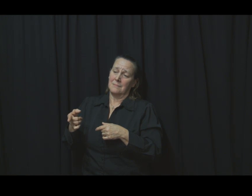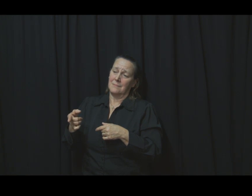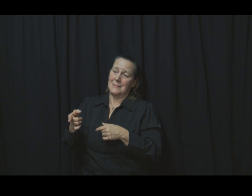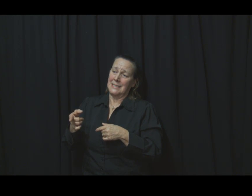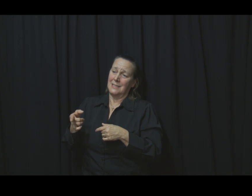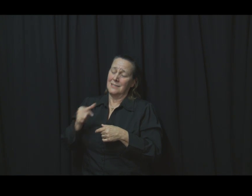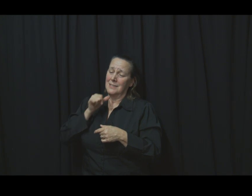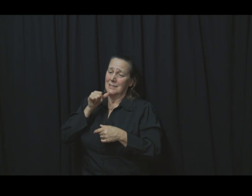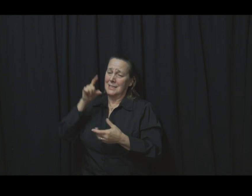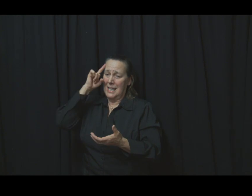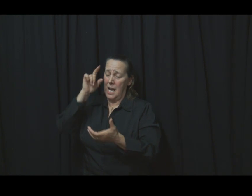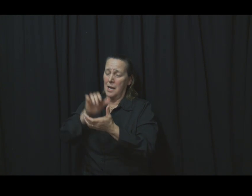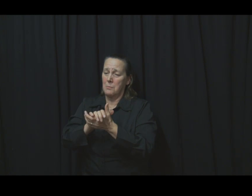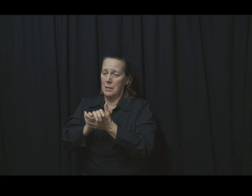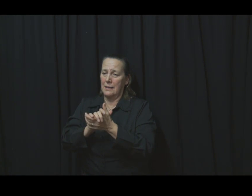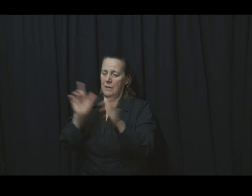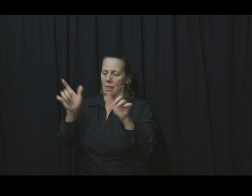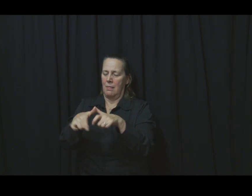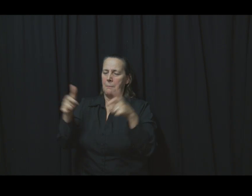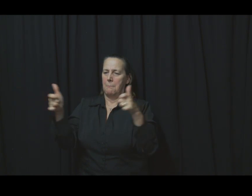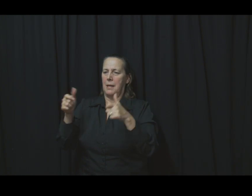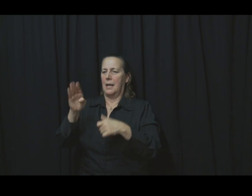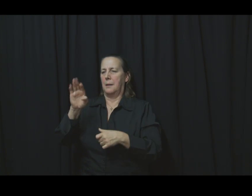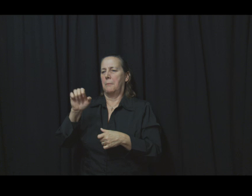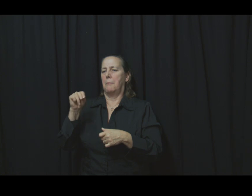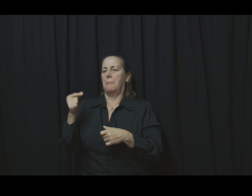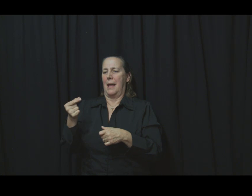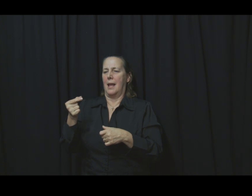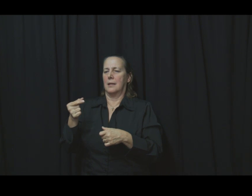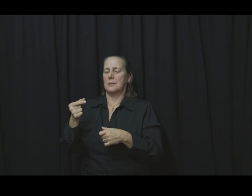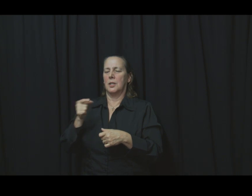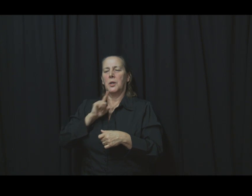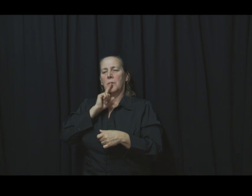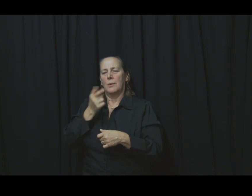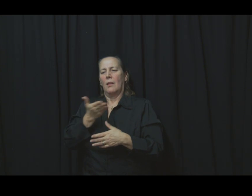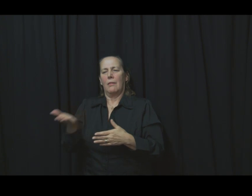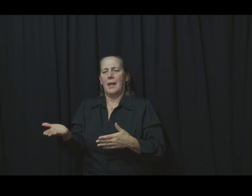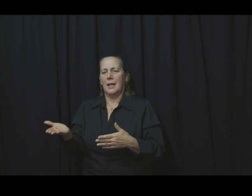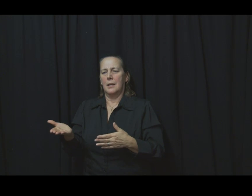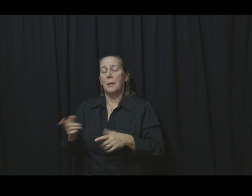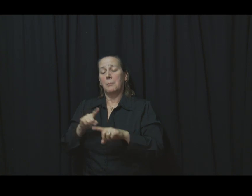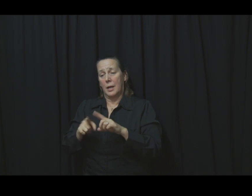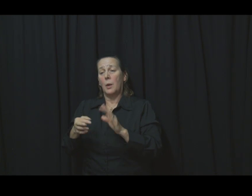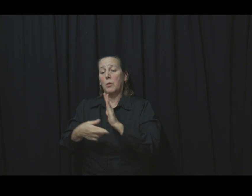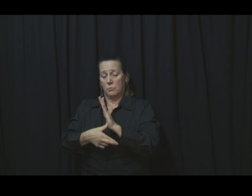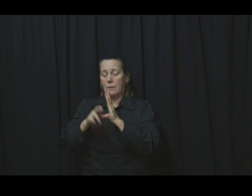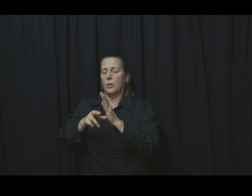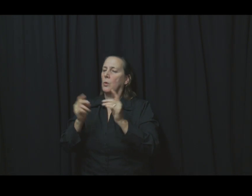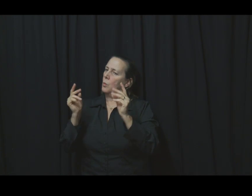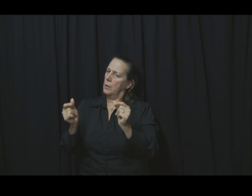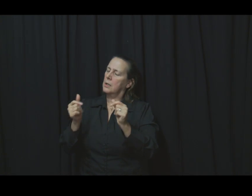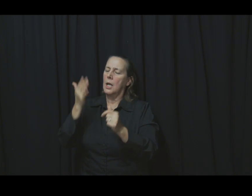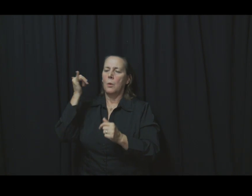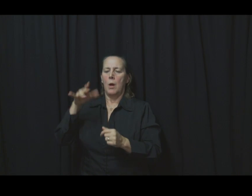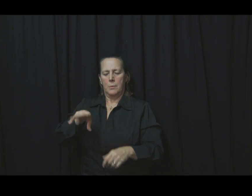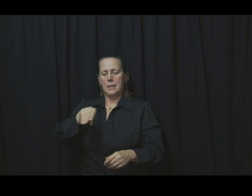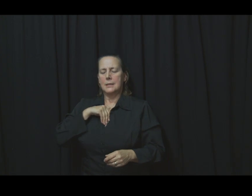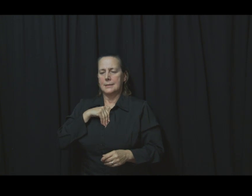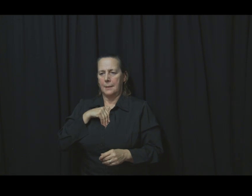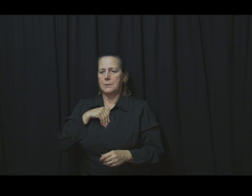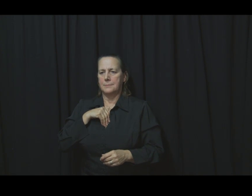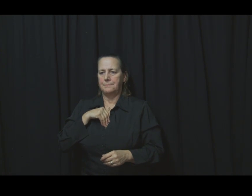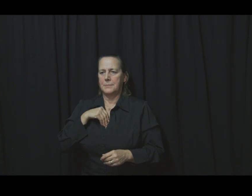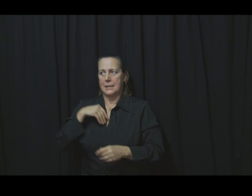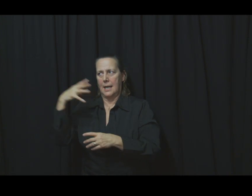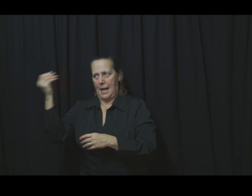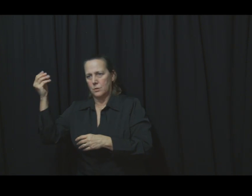that the Big Bang was a real thing? I just want to review briefly with everybody why we accept, in the outside